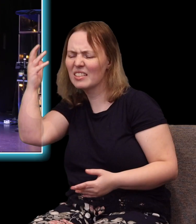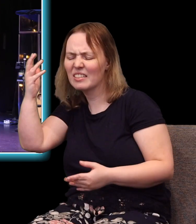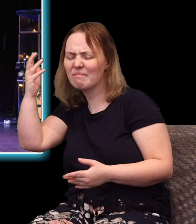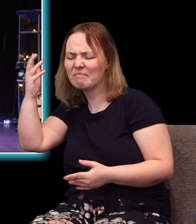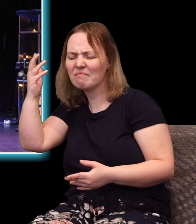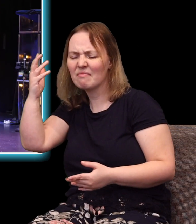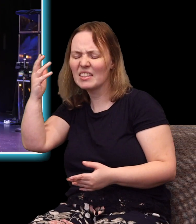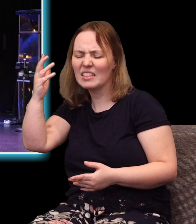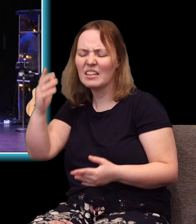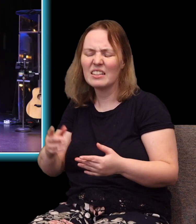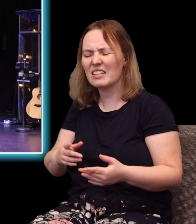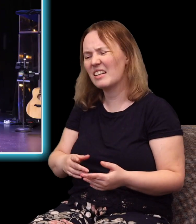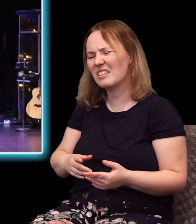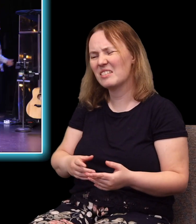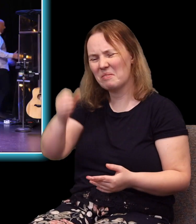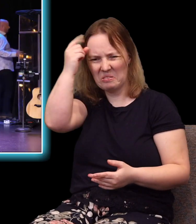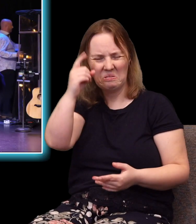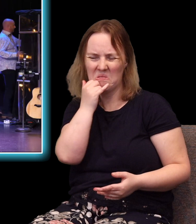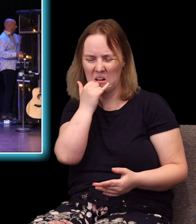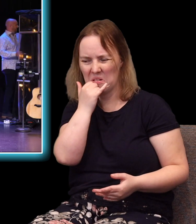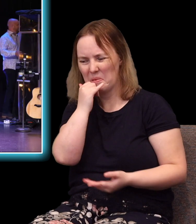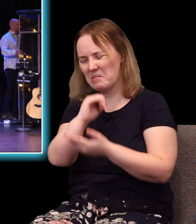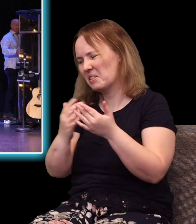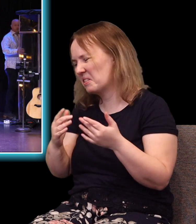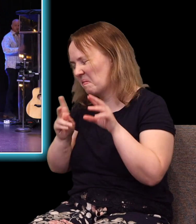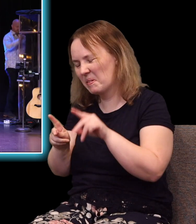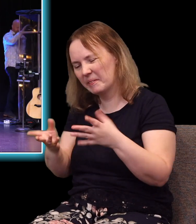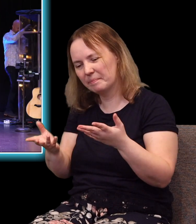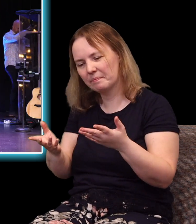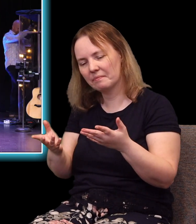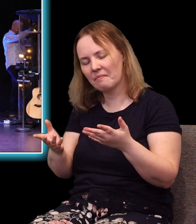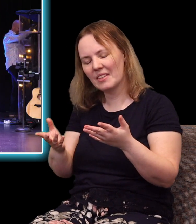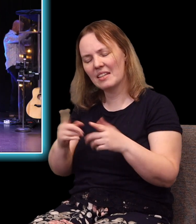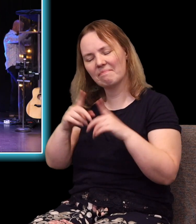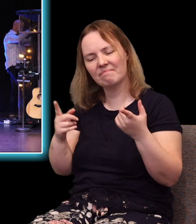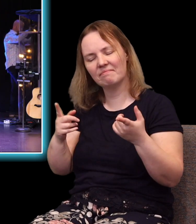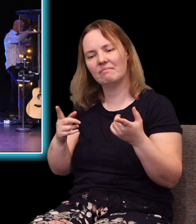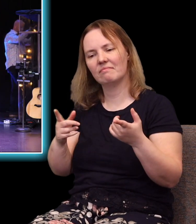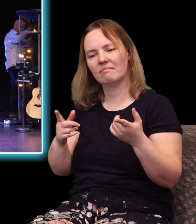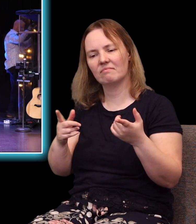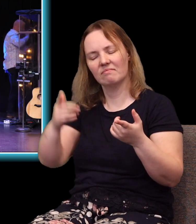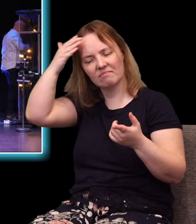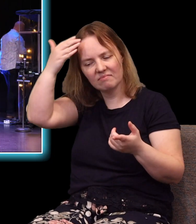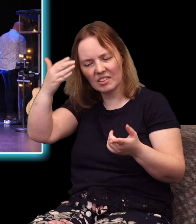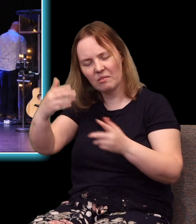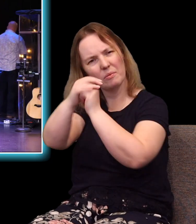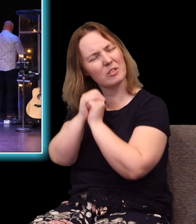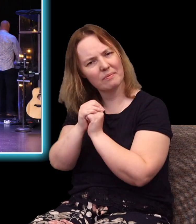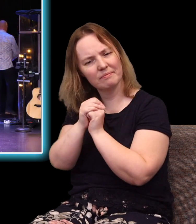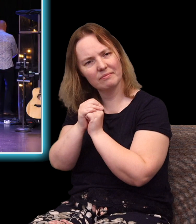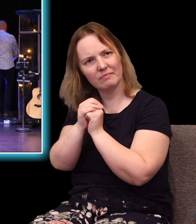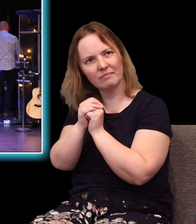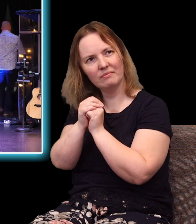I was thinking while we were worshiping the Lord, and I know this may be taken wrong by some. I hope not if I articulate what I feel in my heart. But, you